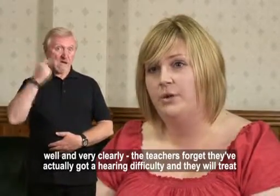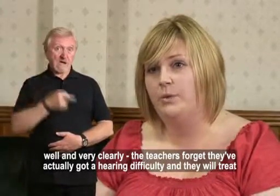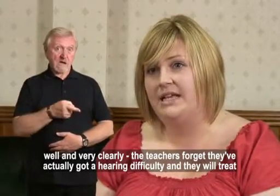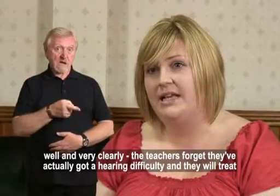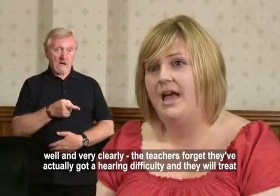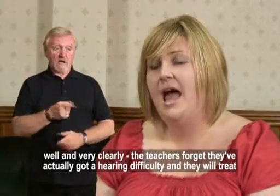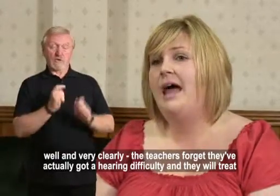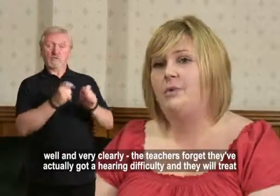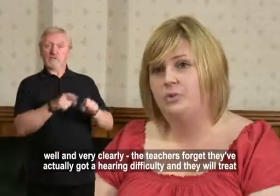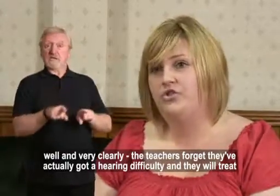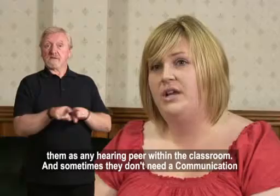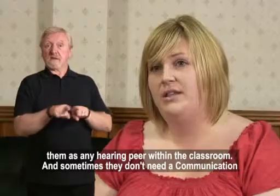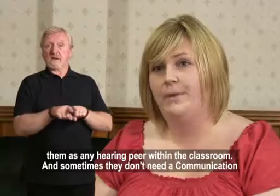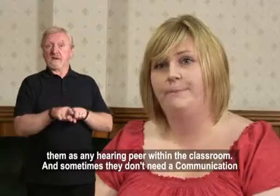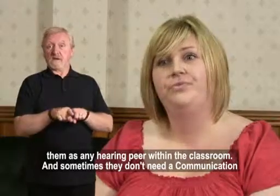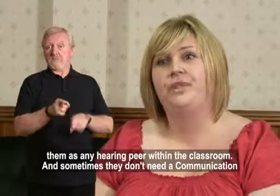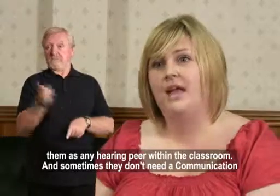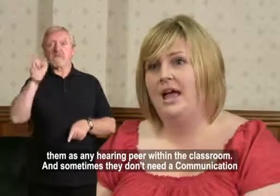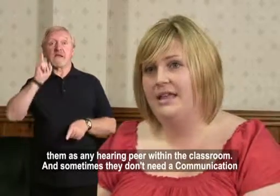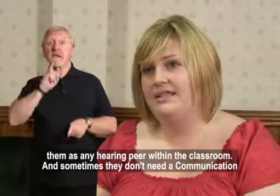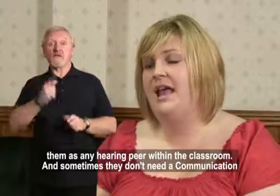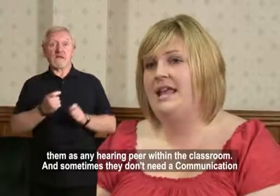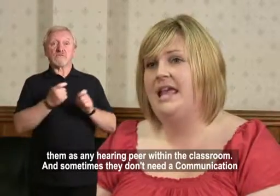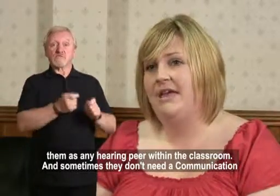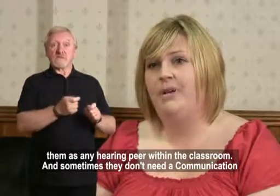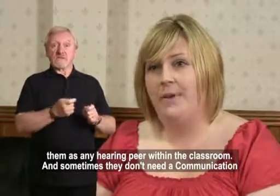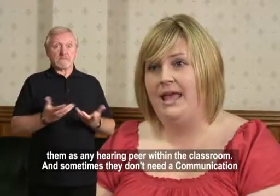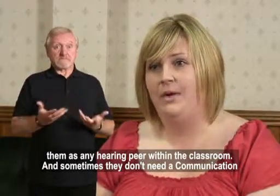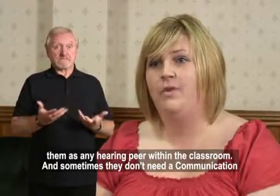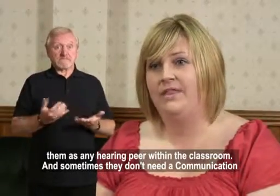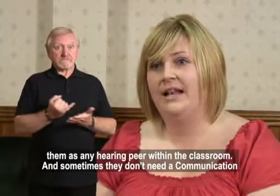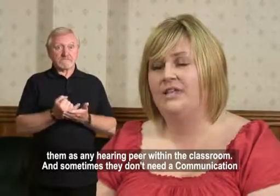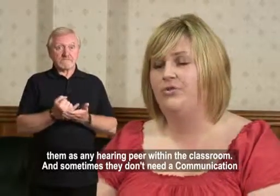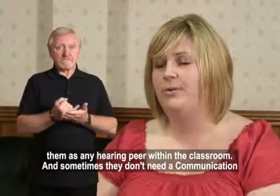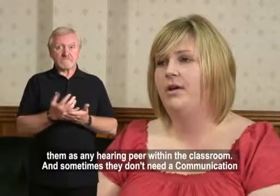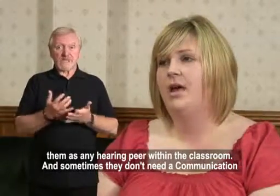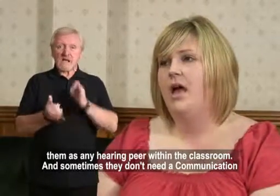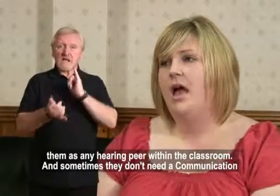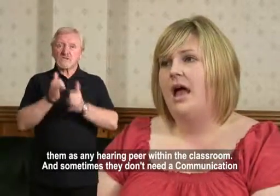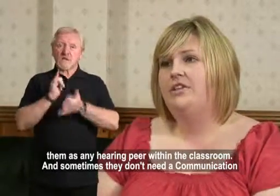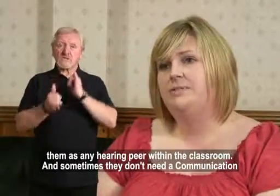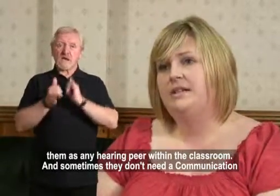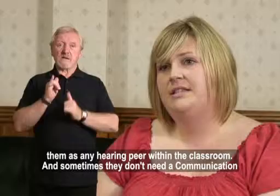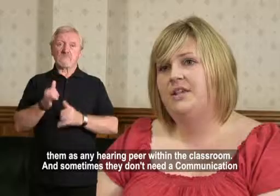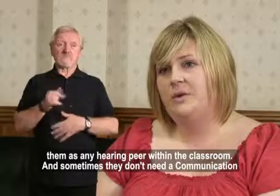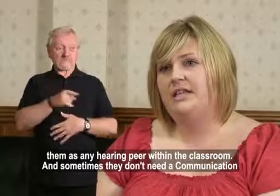hearing difficulty, and they will treat them as any hearing peer within the classroom.